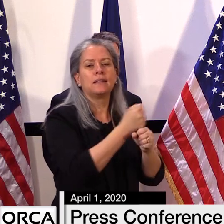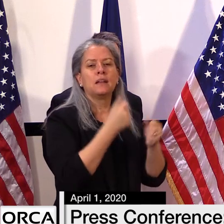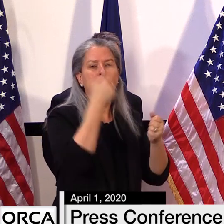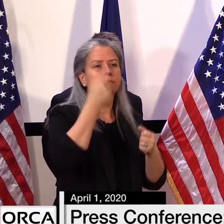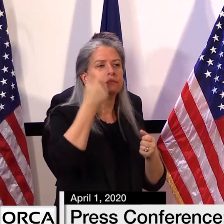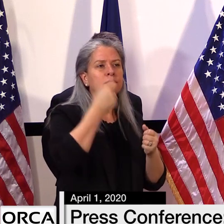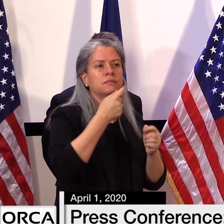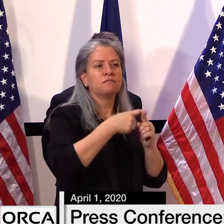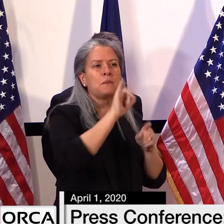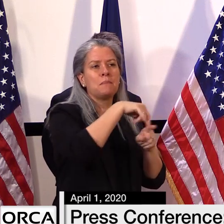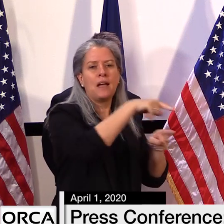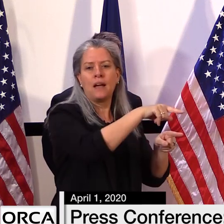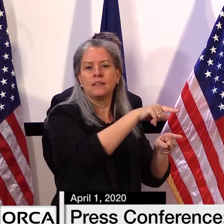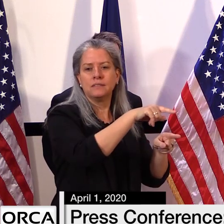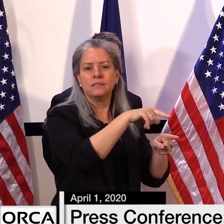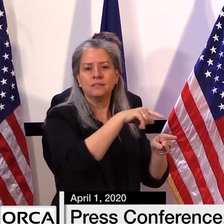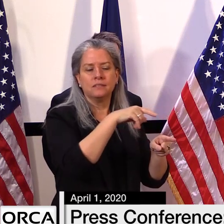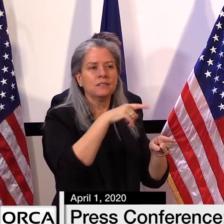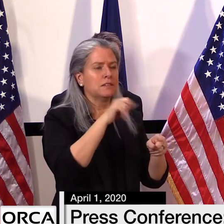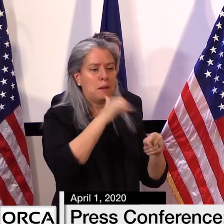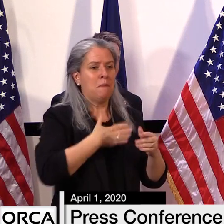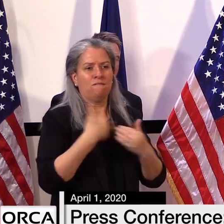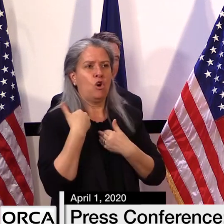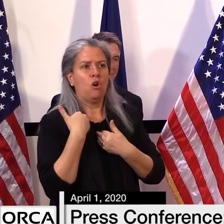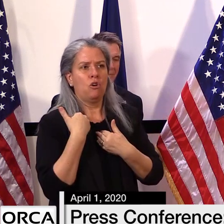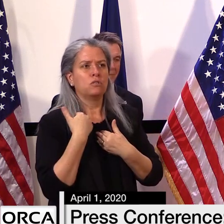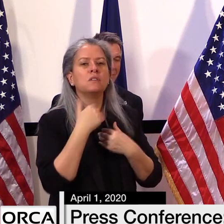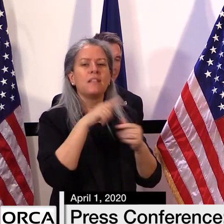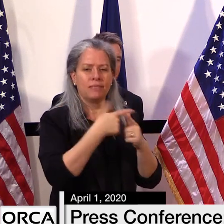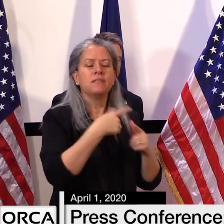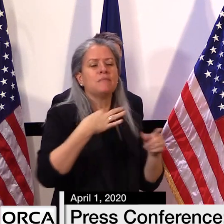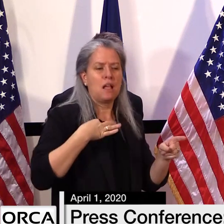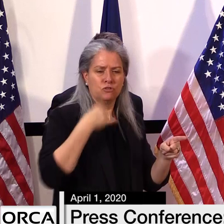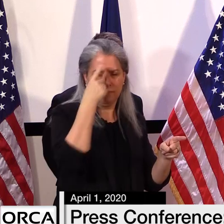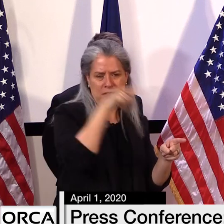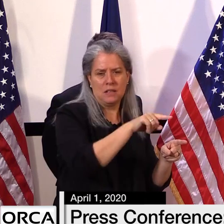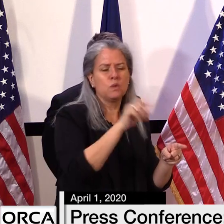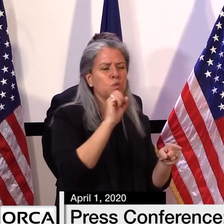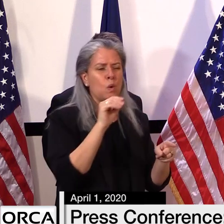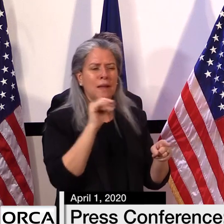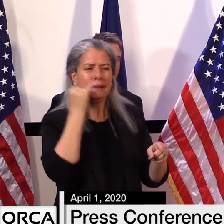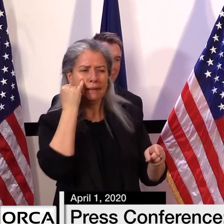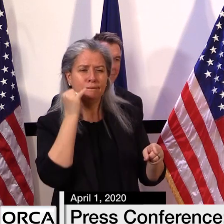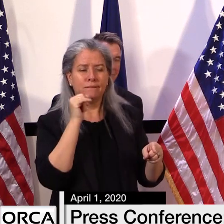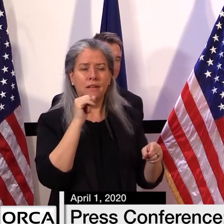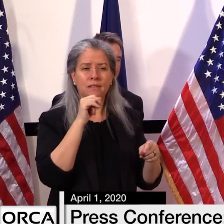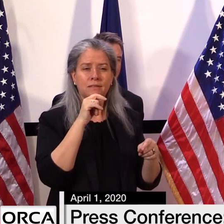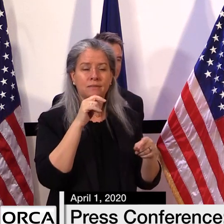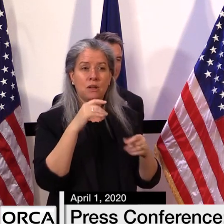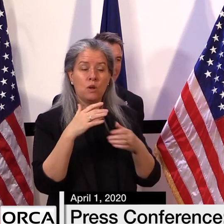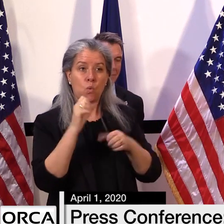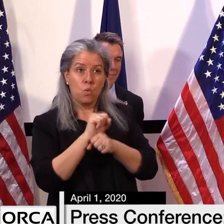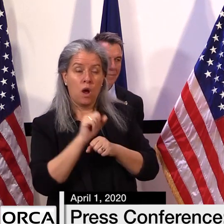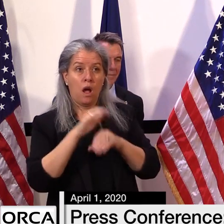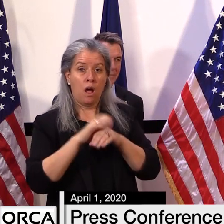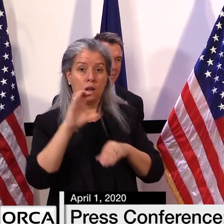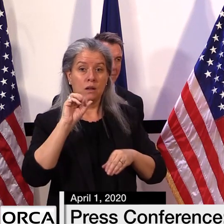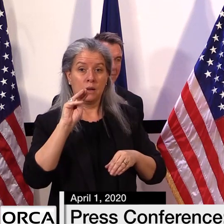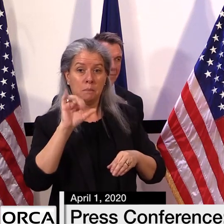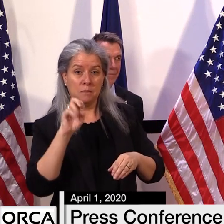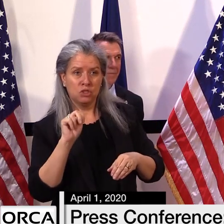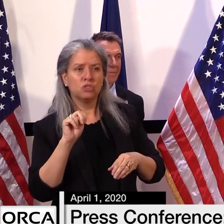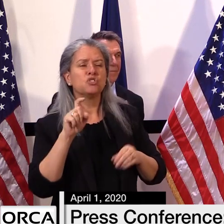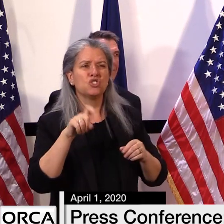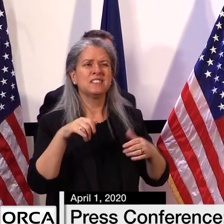significant reduction in the wages that they're receiving, they are also eligible. So no matter the course, I would just say it